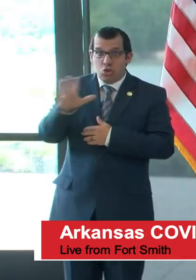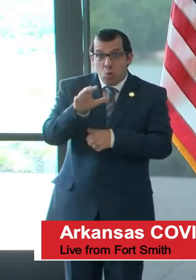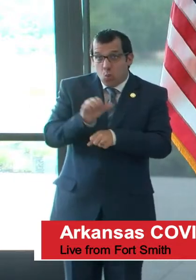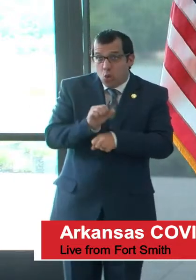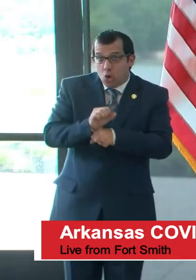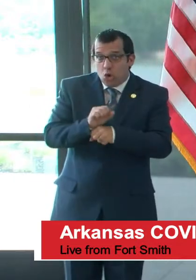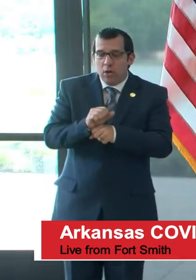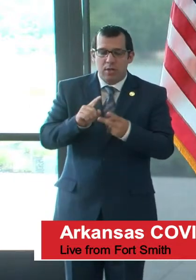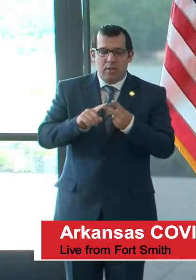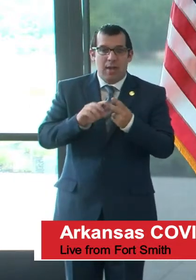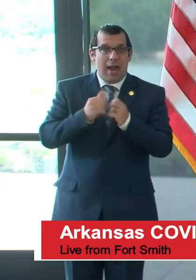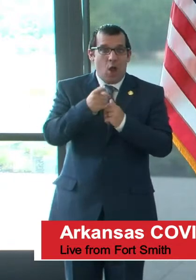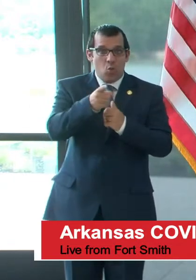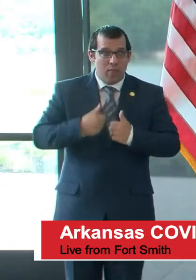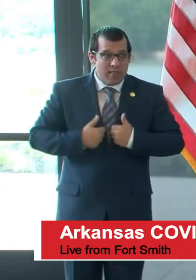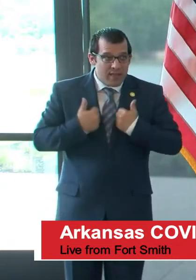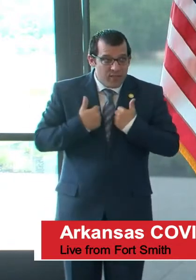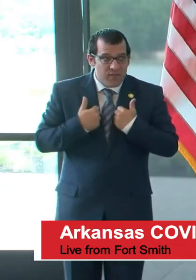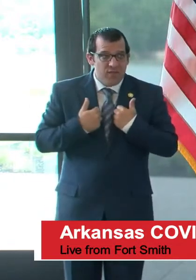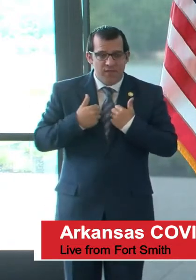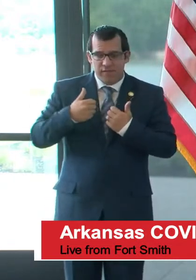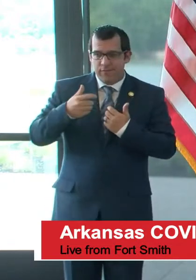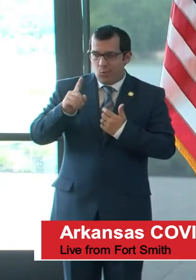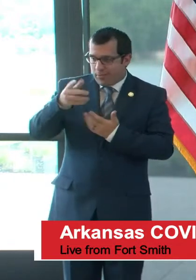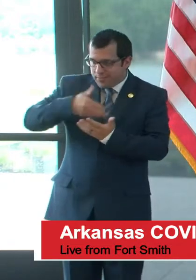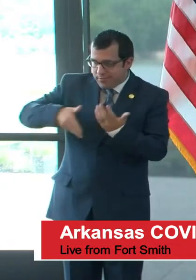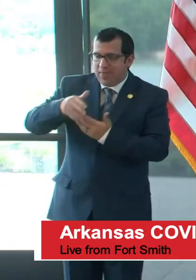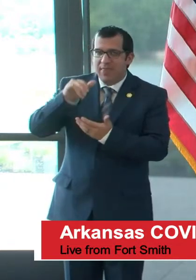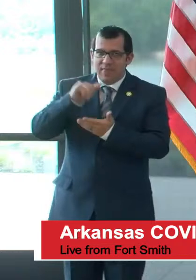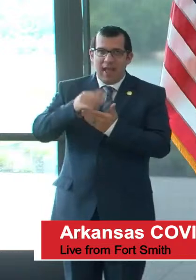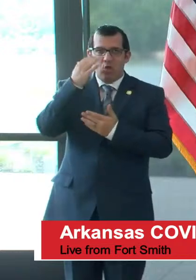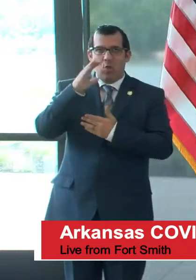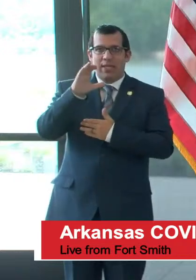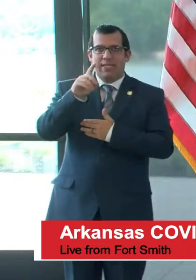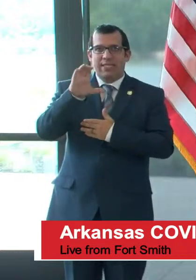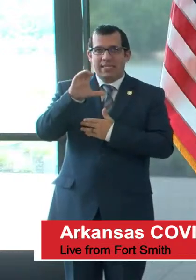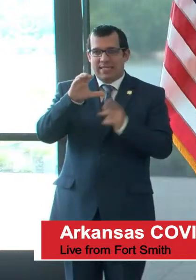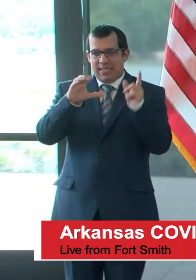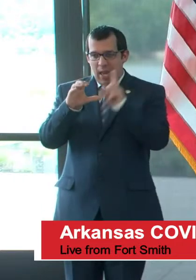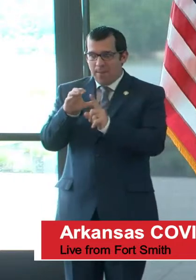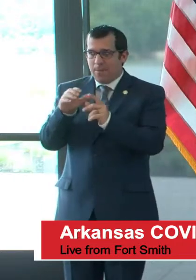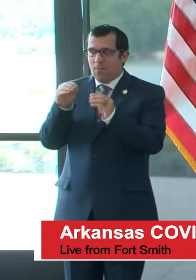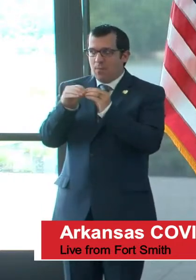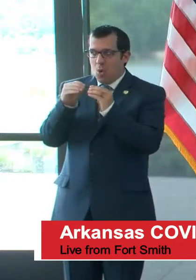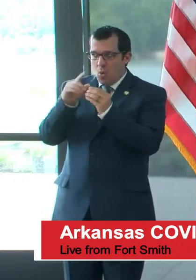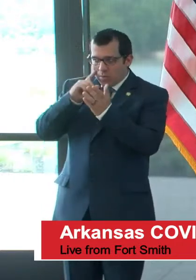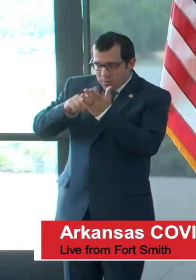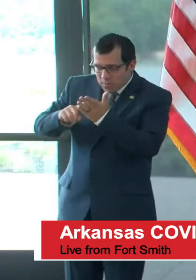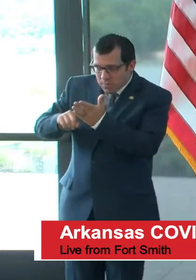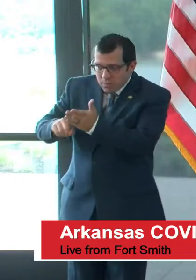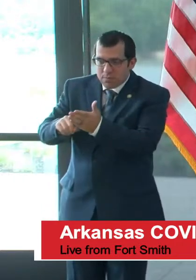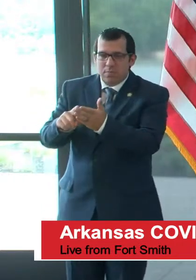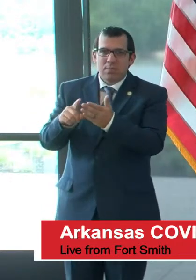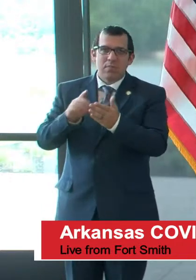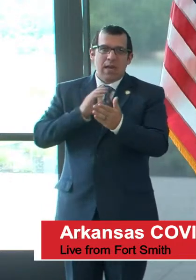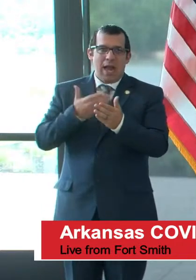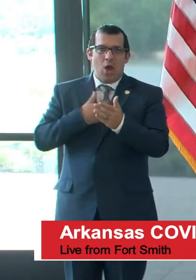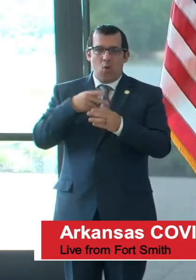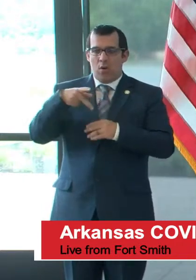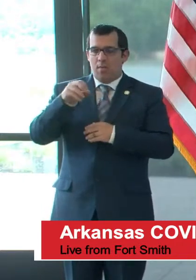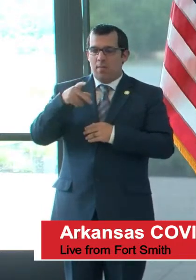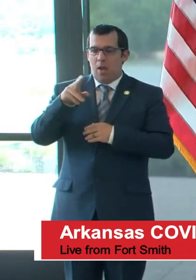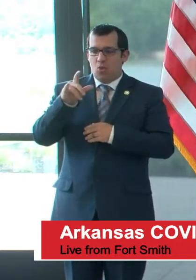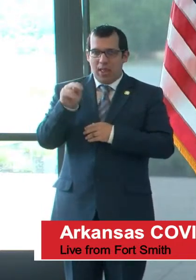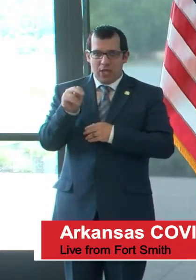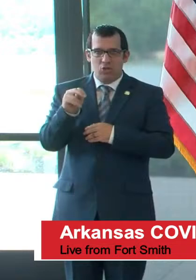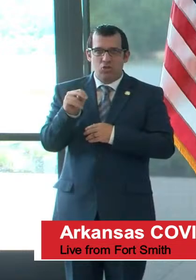but how you're living. And that's why the CDC was in to take a look more closely at some of our